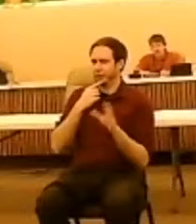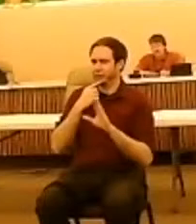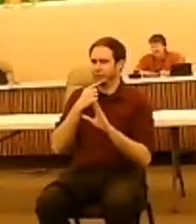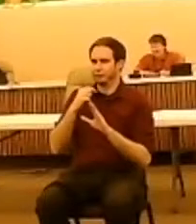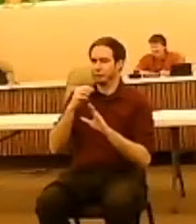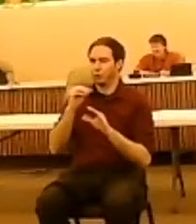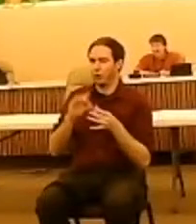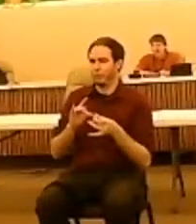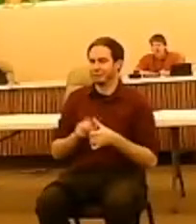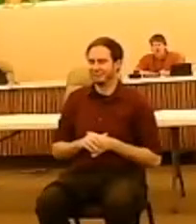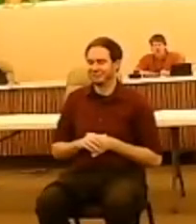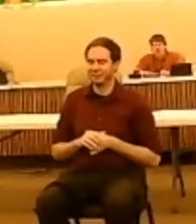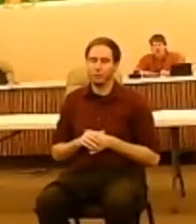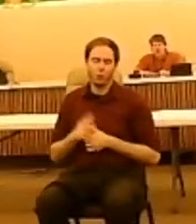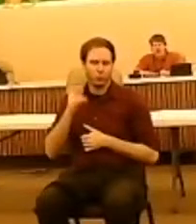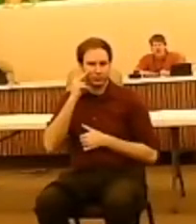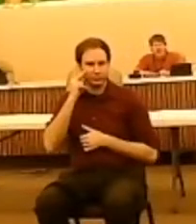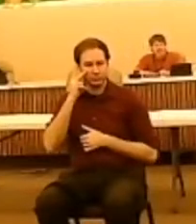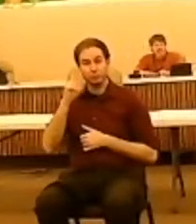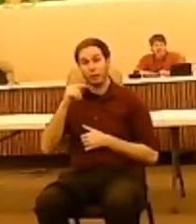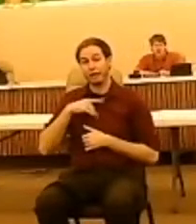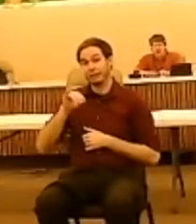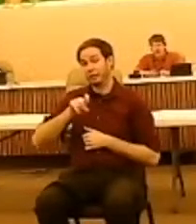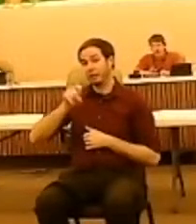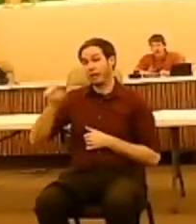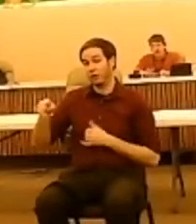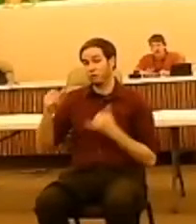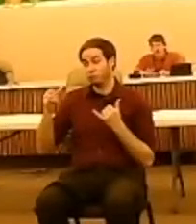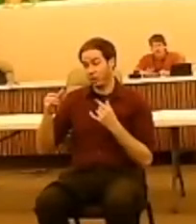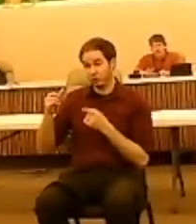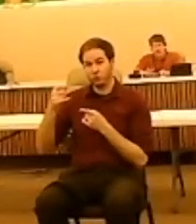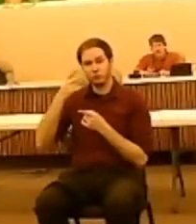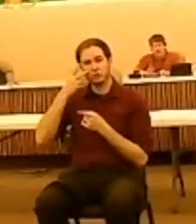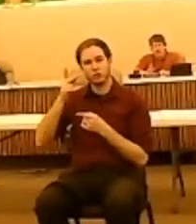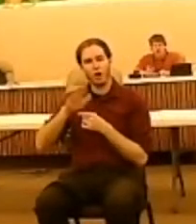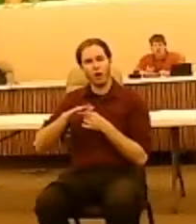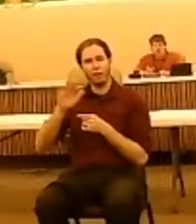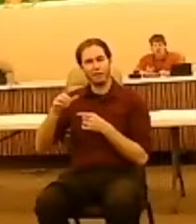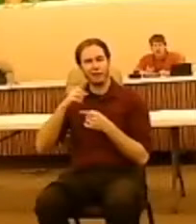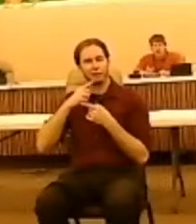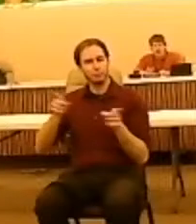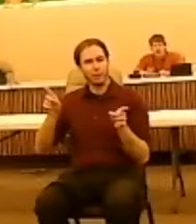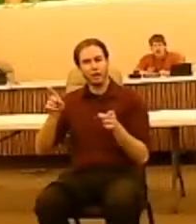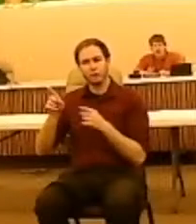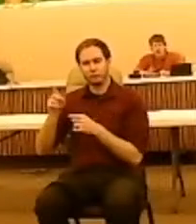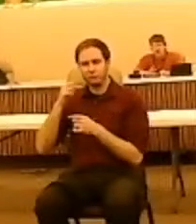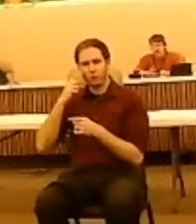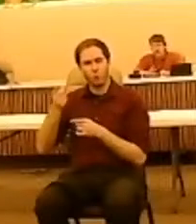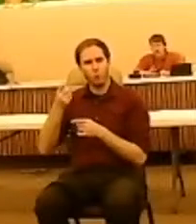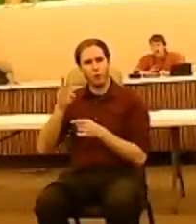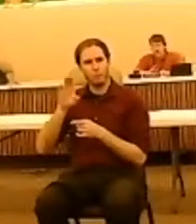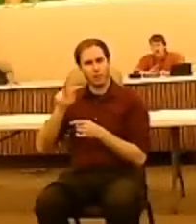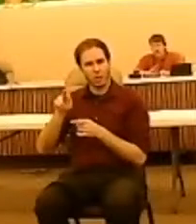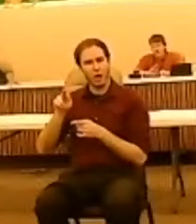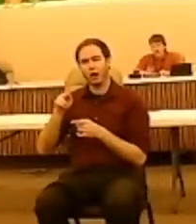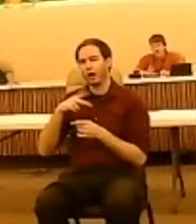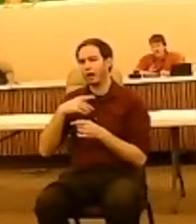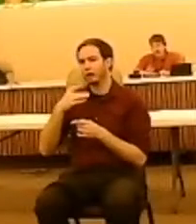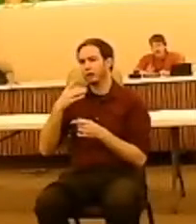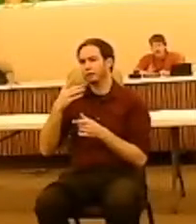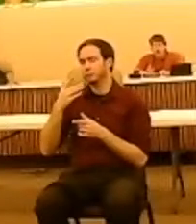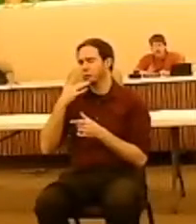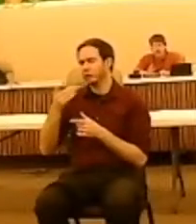comment. But I asked them right now, as you saw in the massing model, it was just a block. I would like them to give us